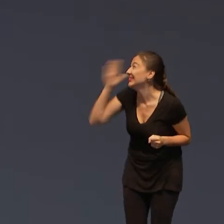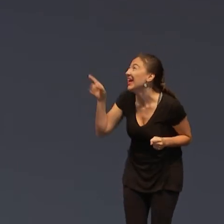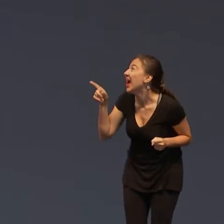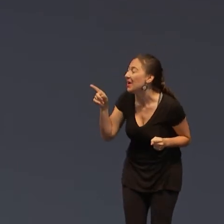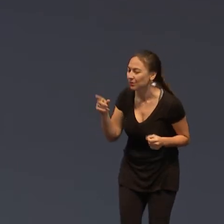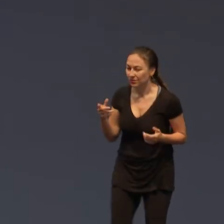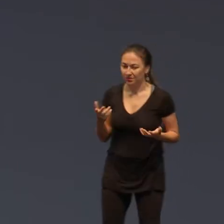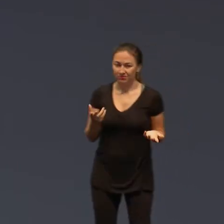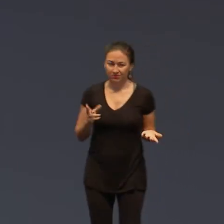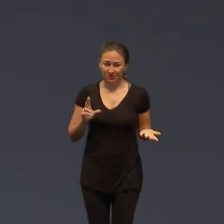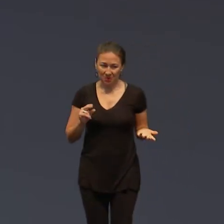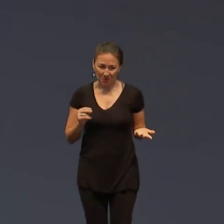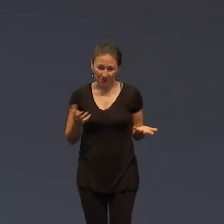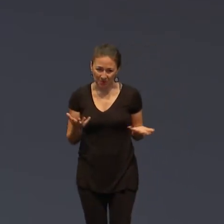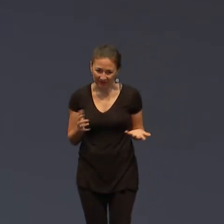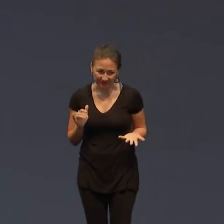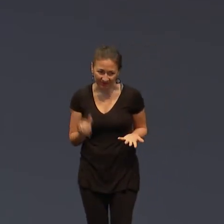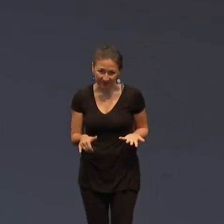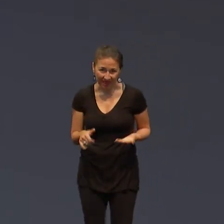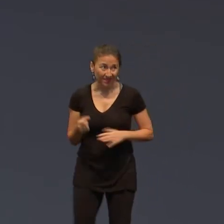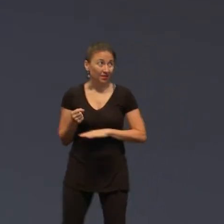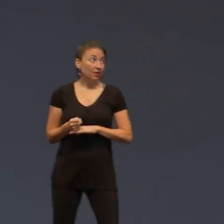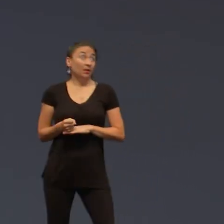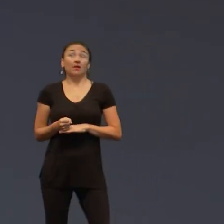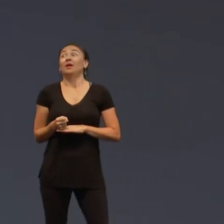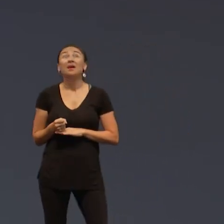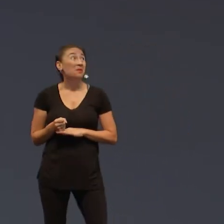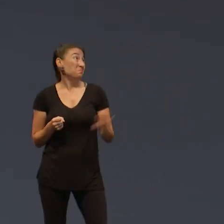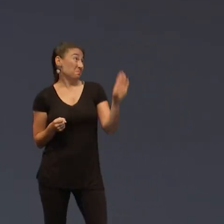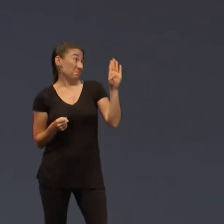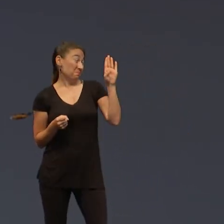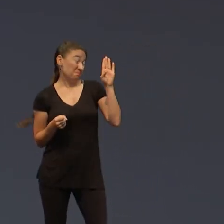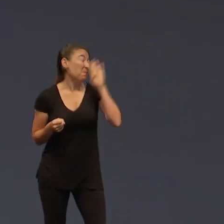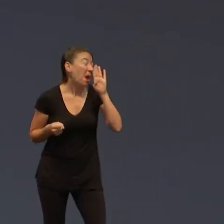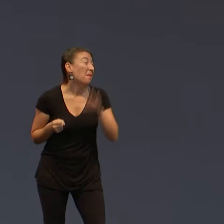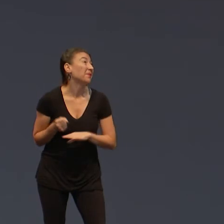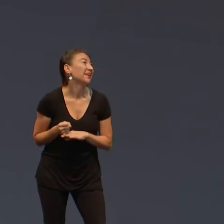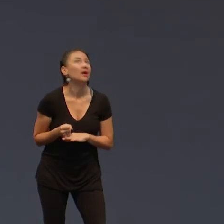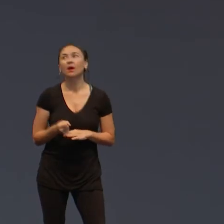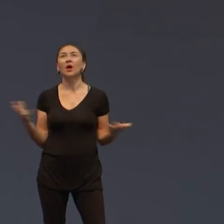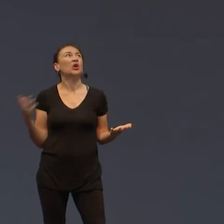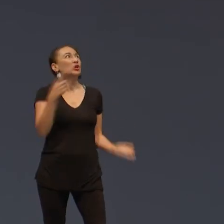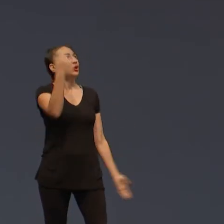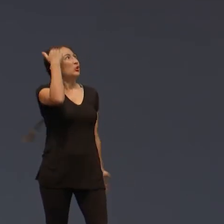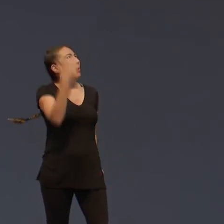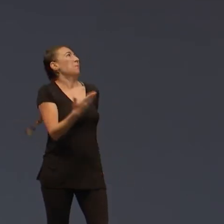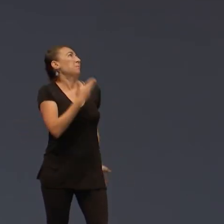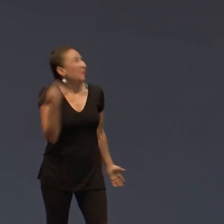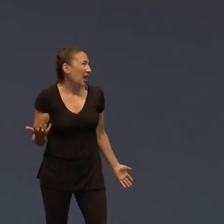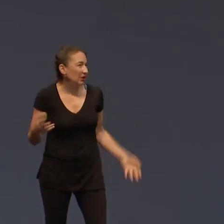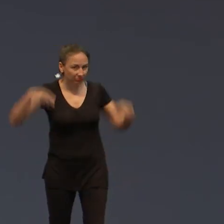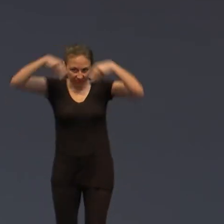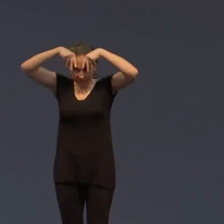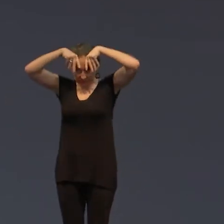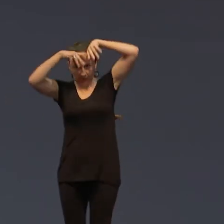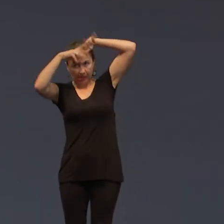You don't know what this is? No. What are you playing with? Barbie. Don't you